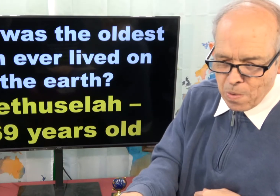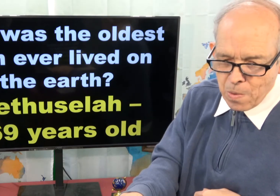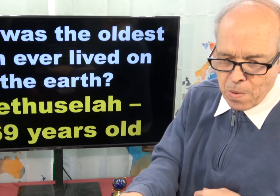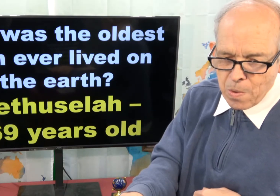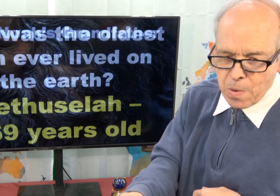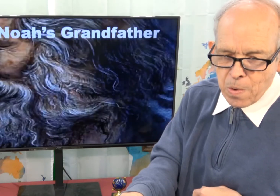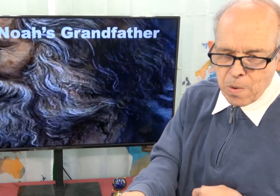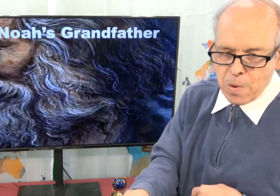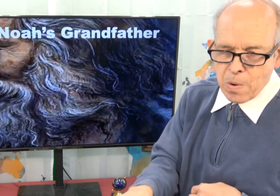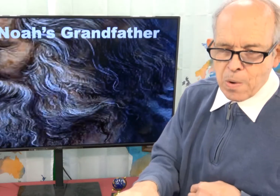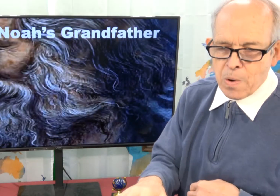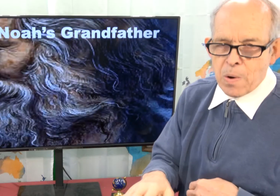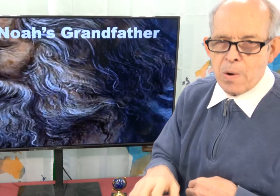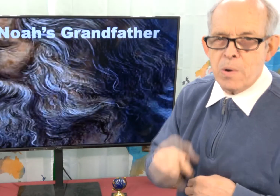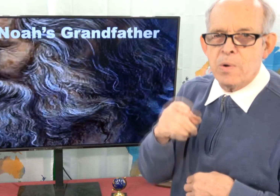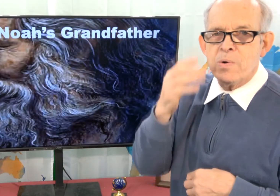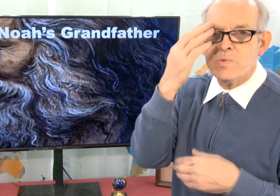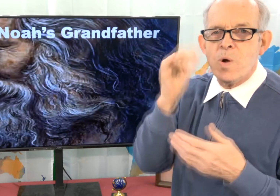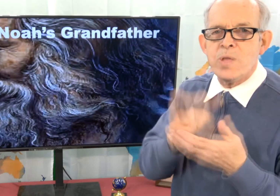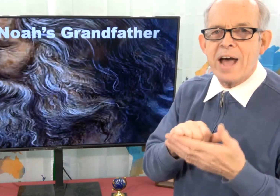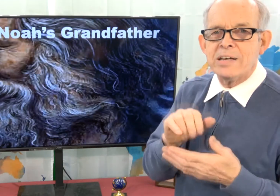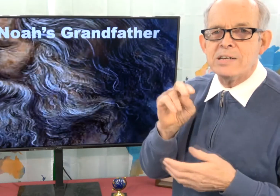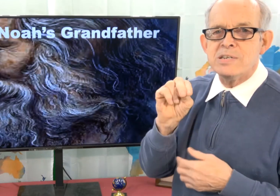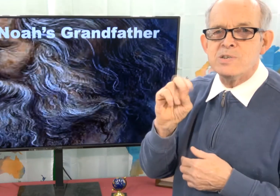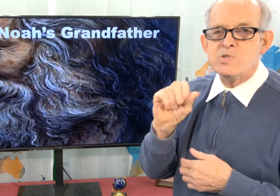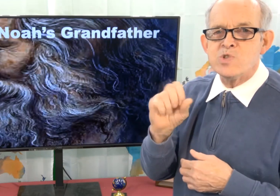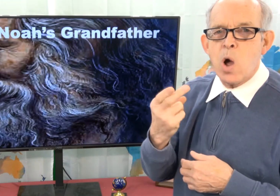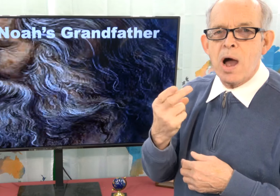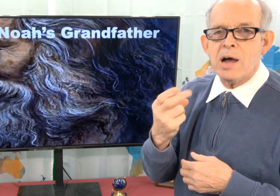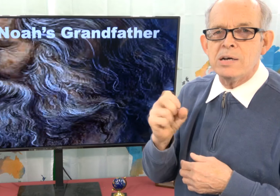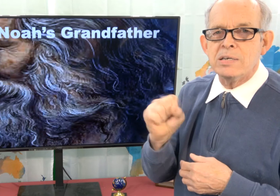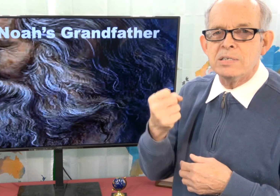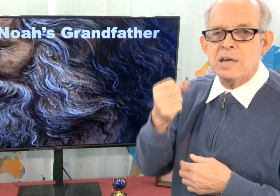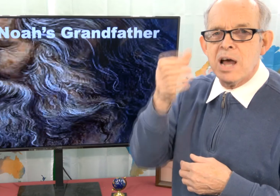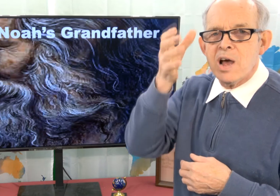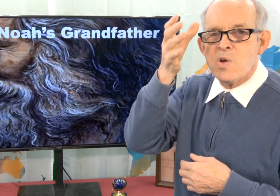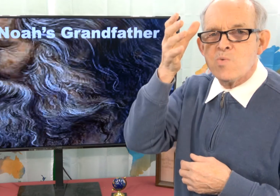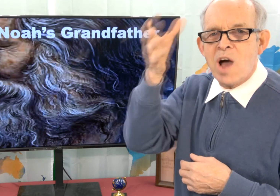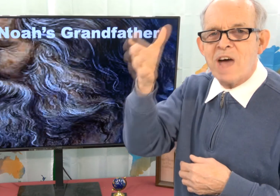More than Noah. Ravada,